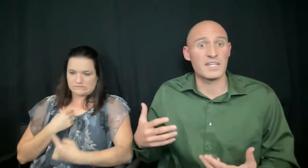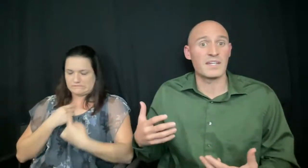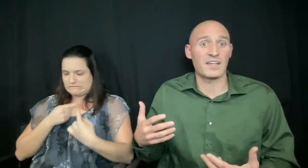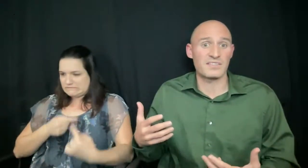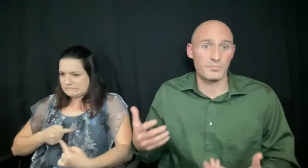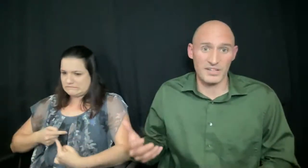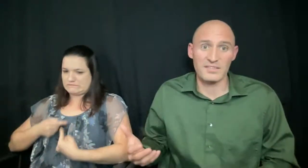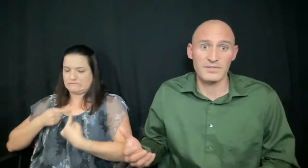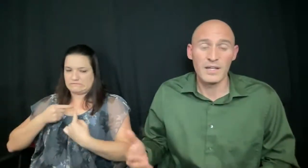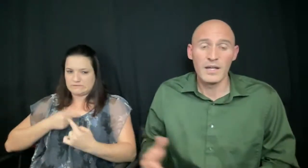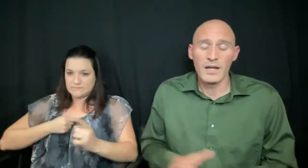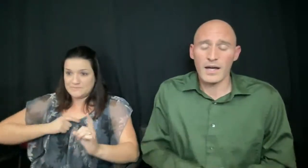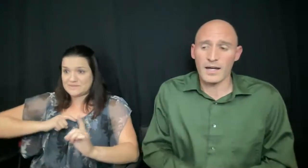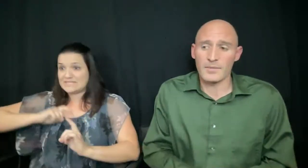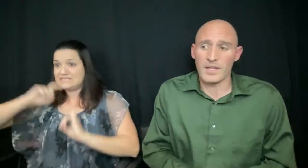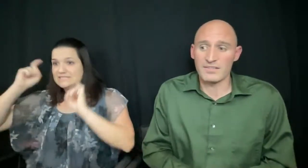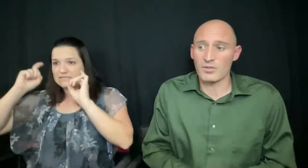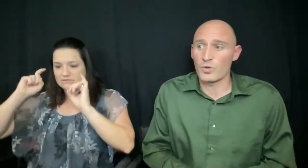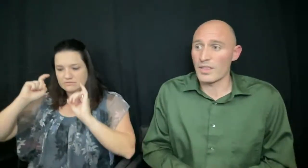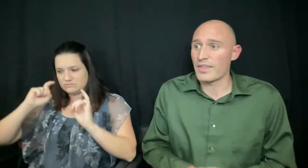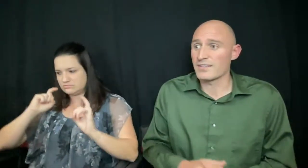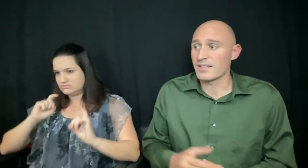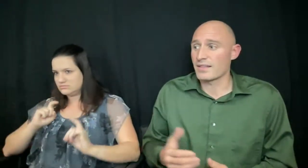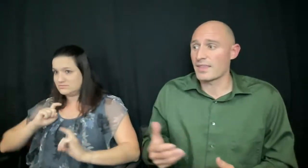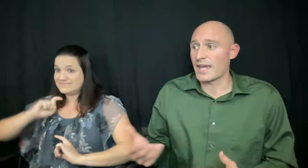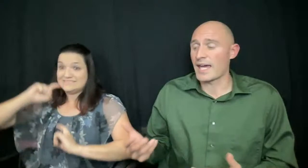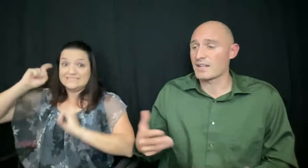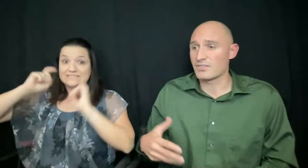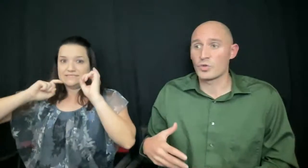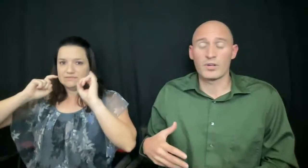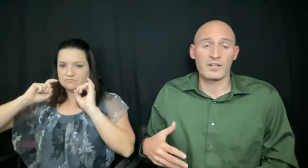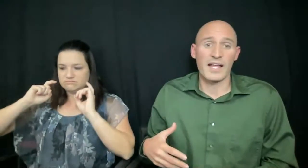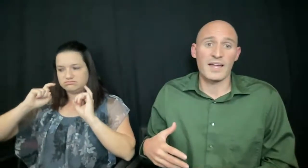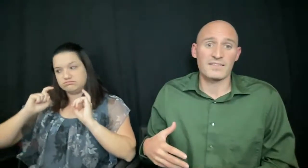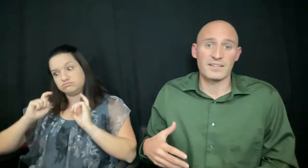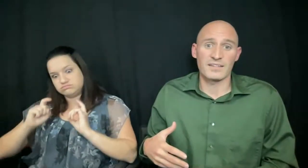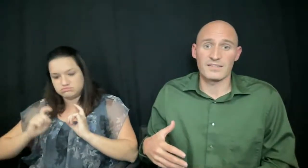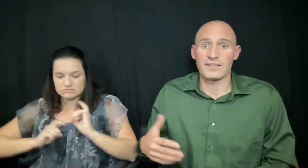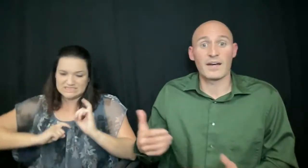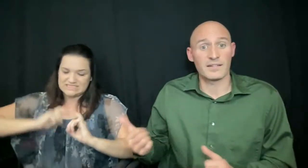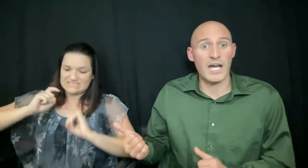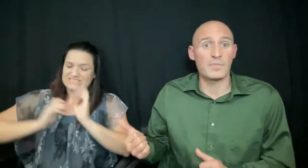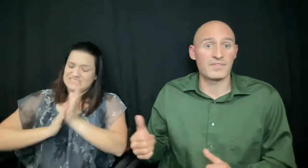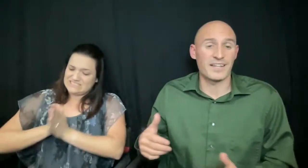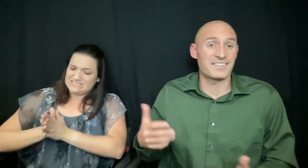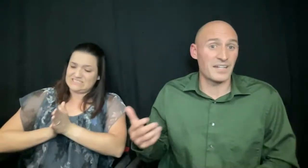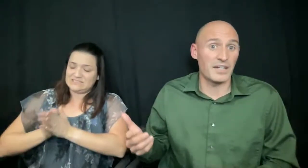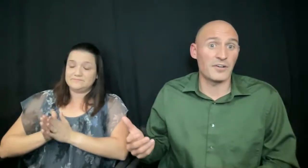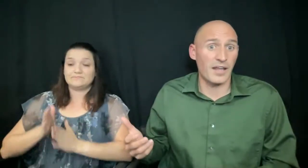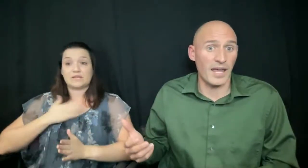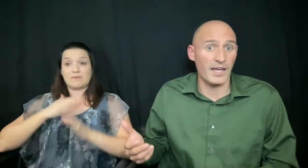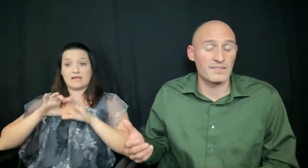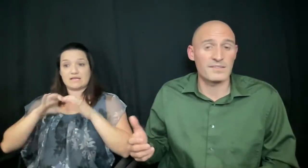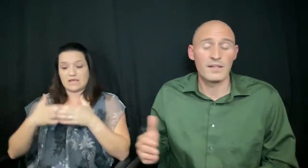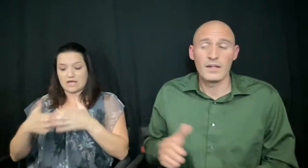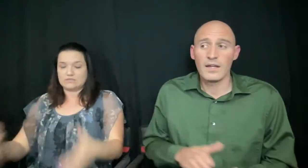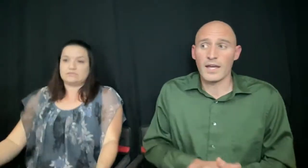being expressive. And so one of the things that they had us do in our class is on top of sitting in our hands and